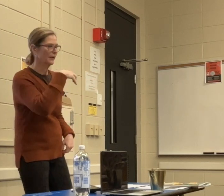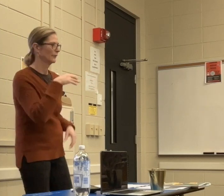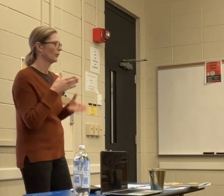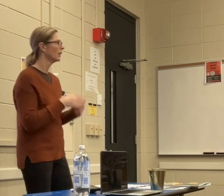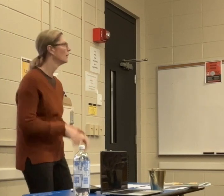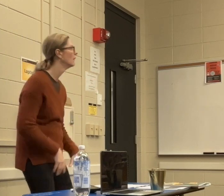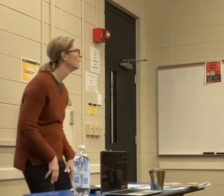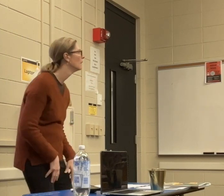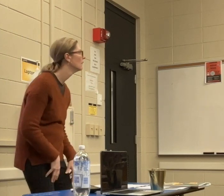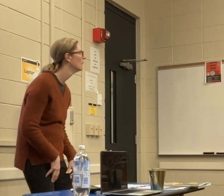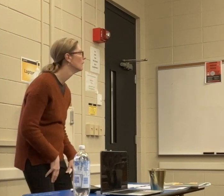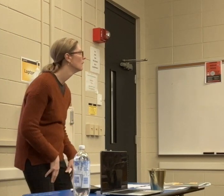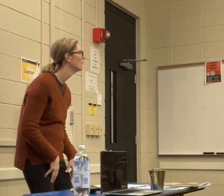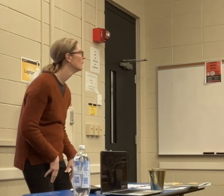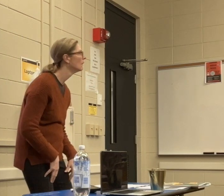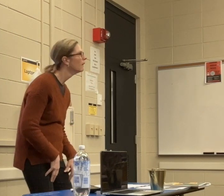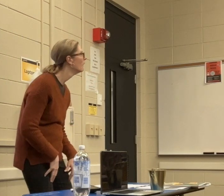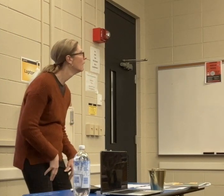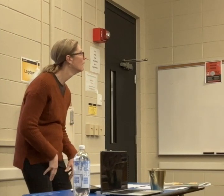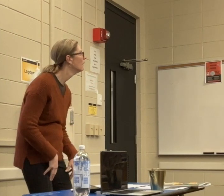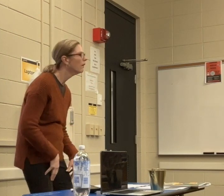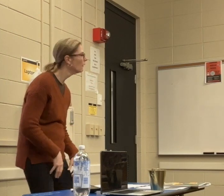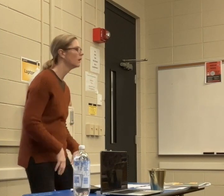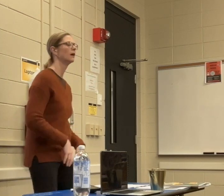responsibility is not to, well, we don't want her to stare at the clock.